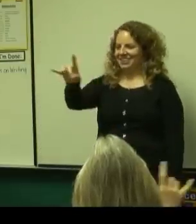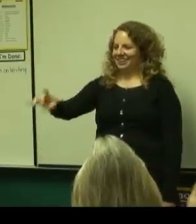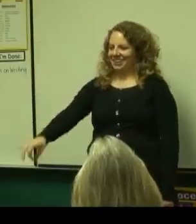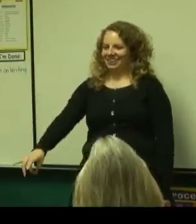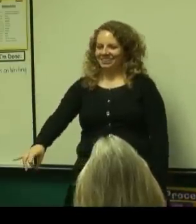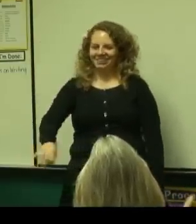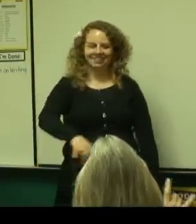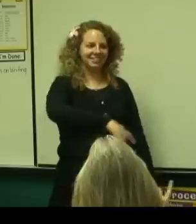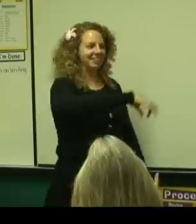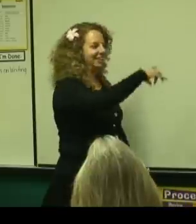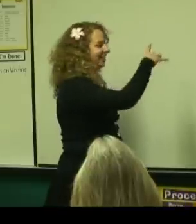88,